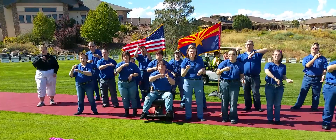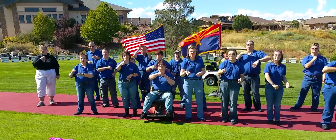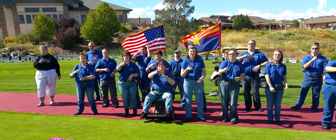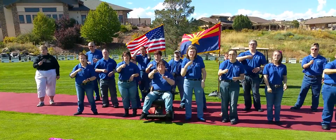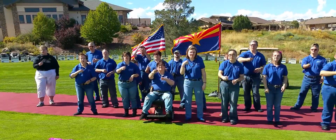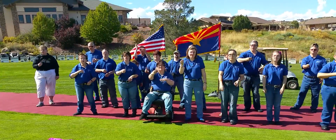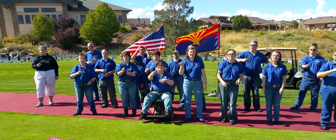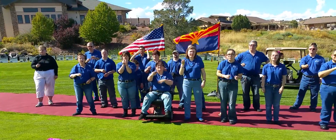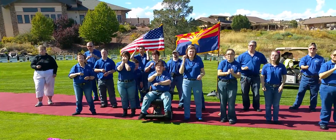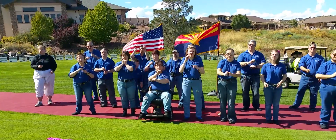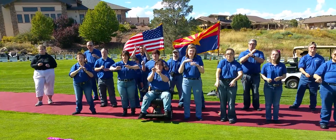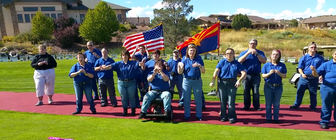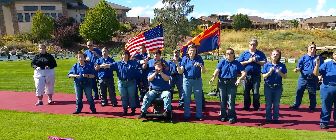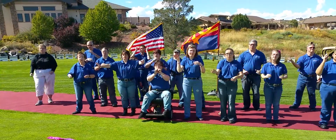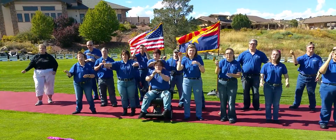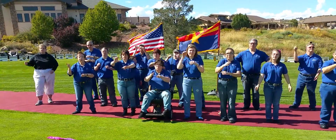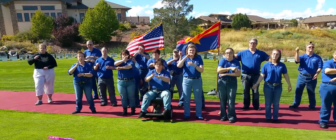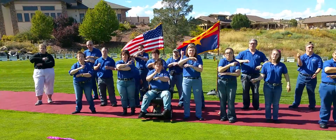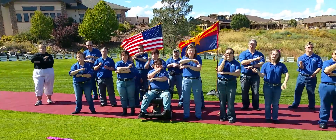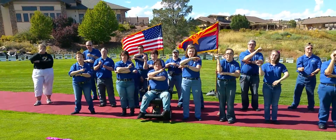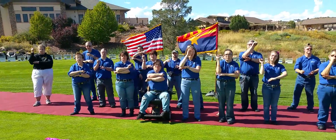bright blessed days,